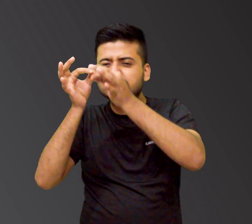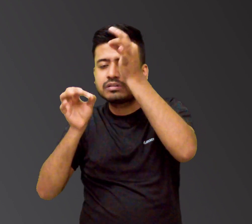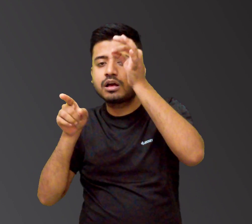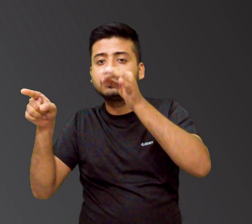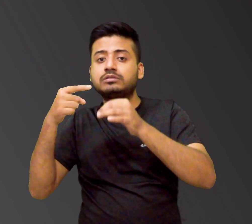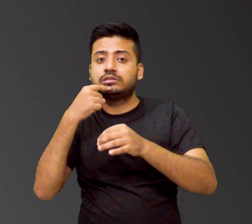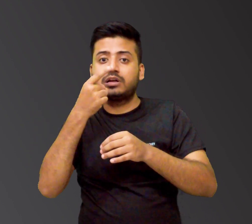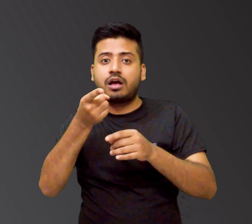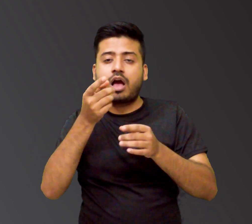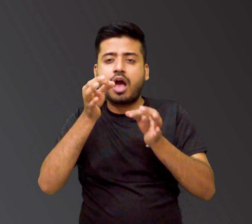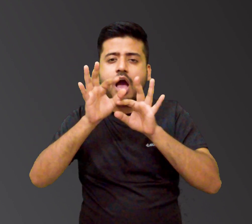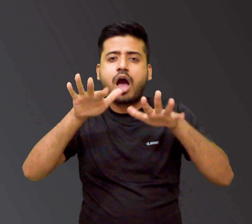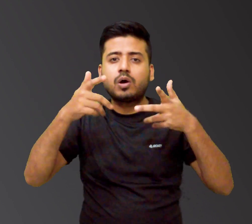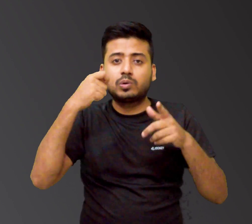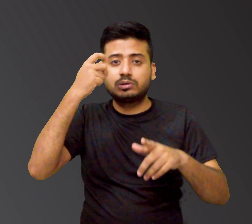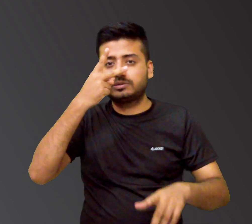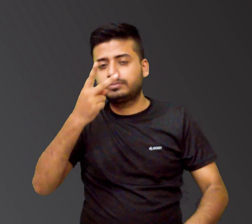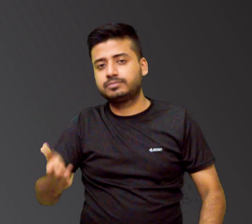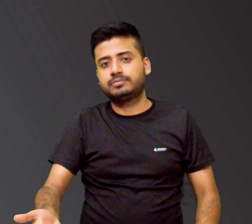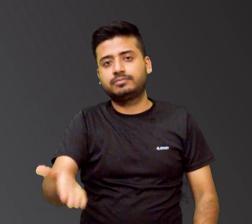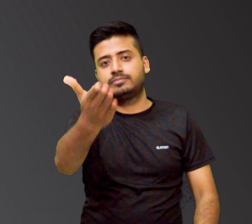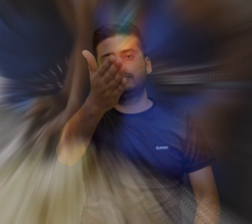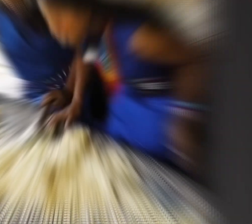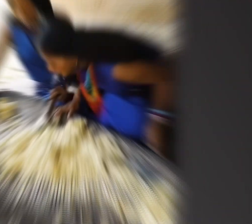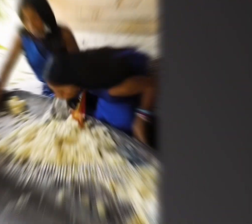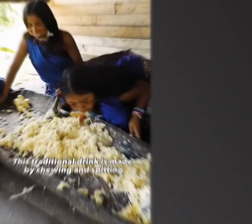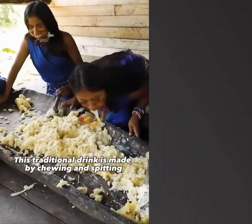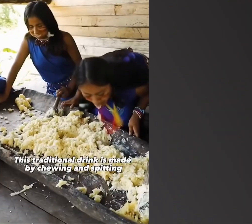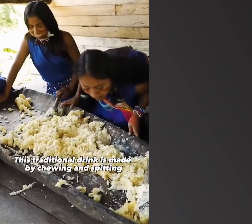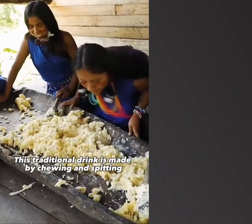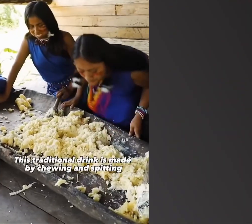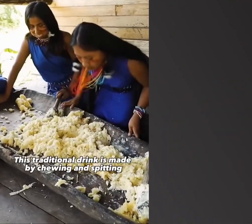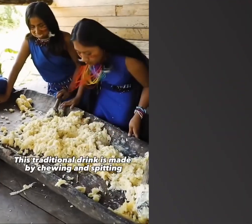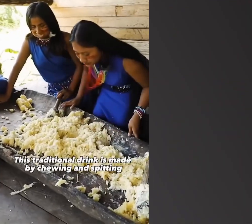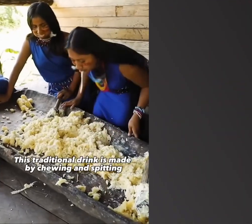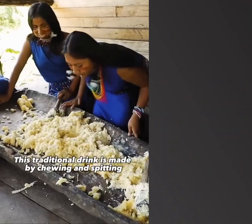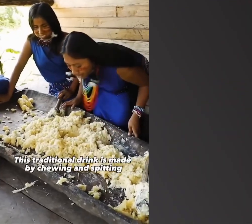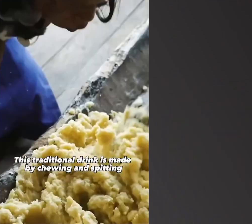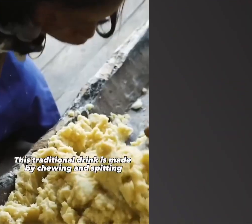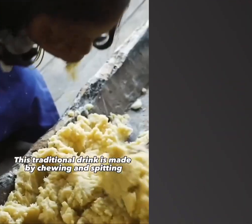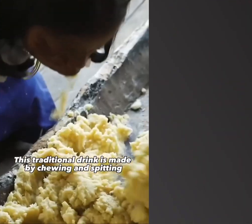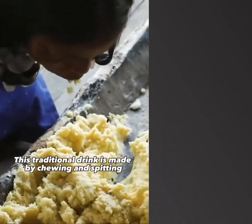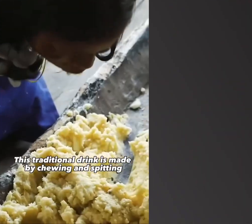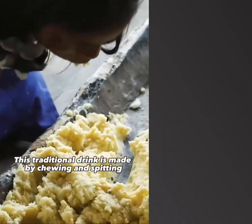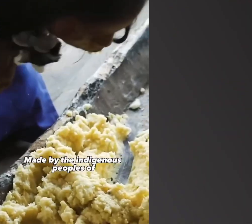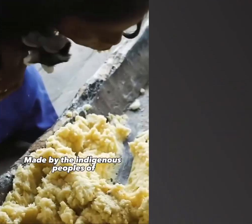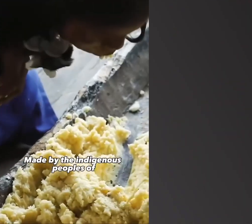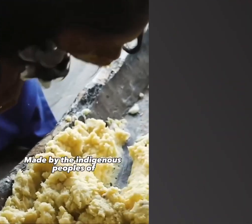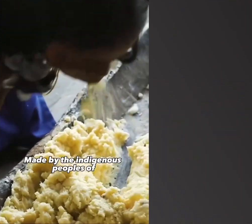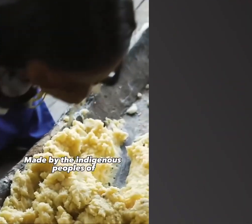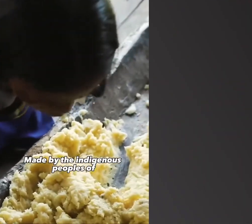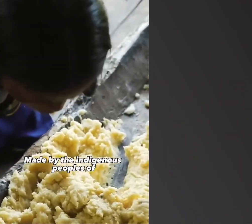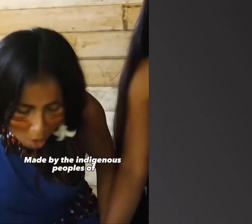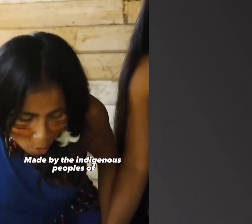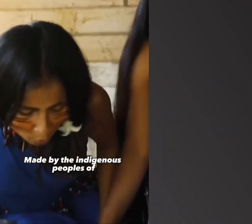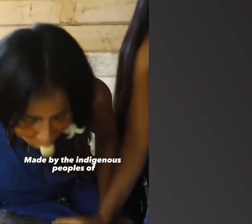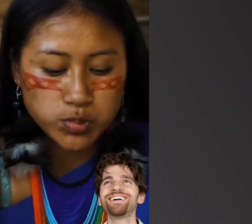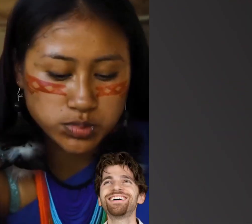dudes, but it was also extremely important in religious ceremonies and festivals. This traditional drink is made by chewing and spitting, made by the indigenous peoples.